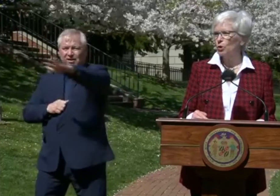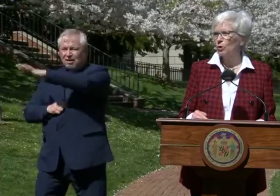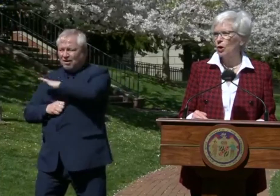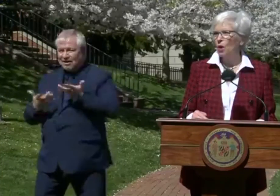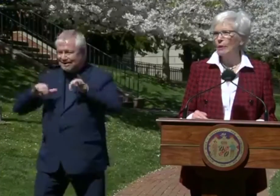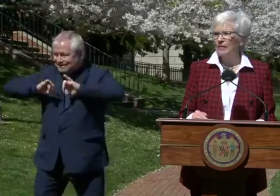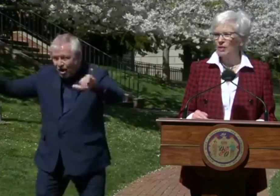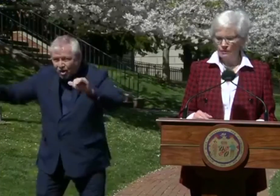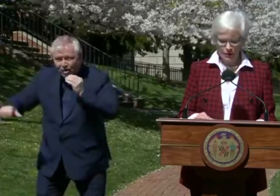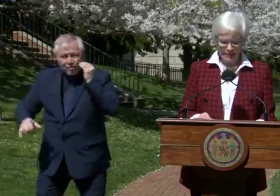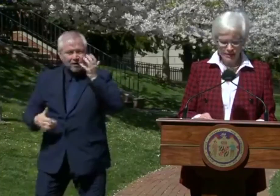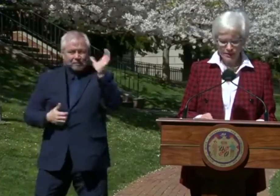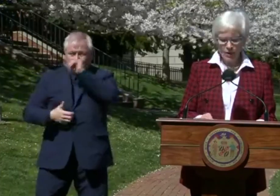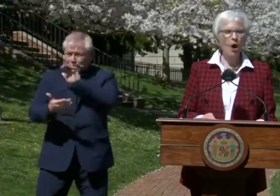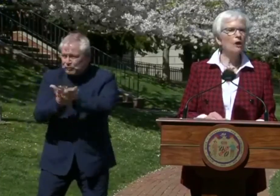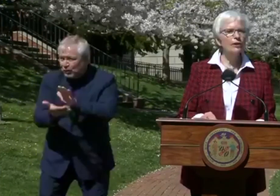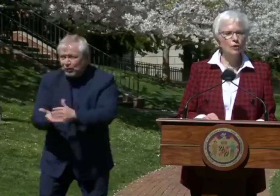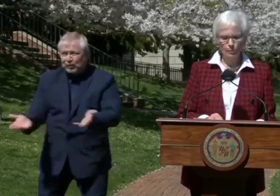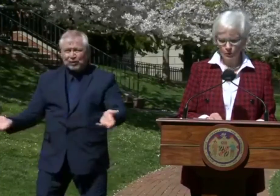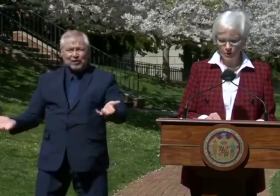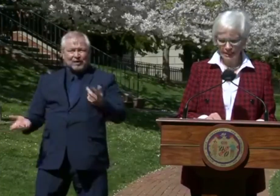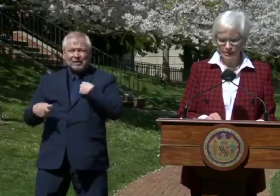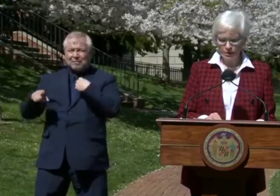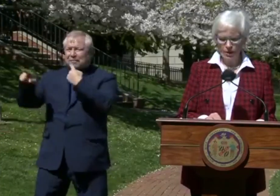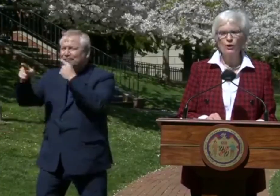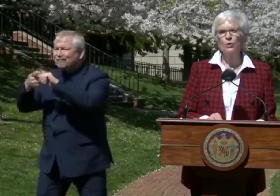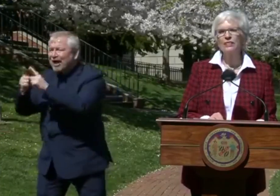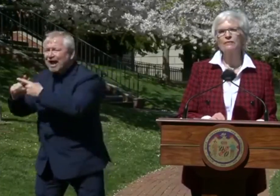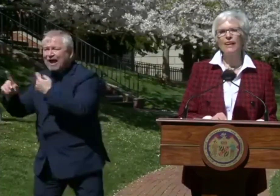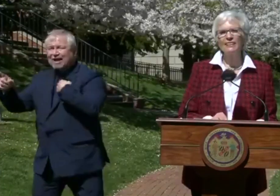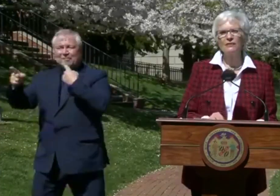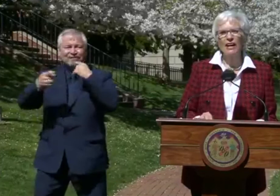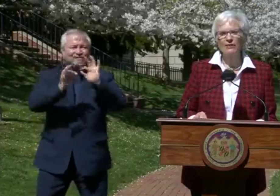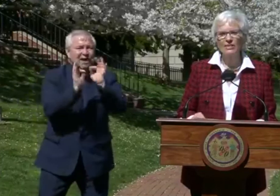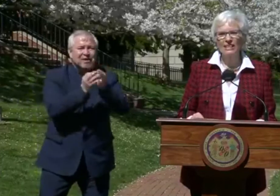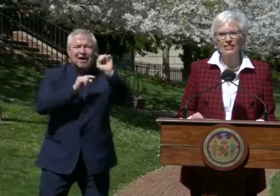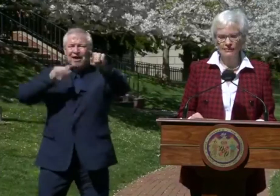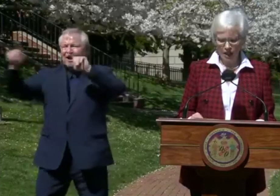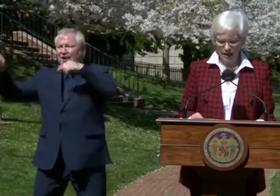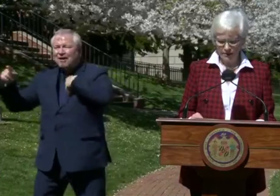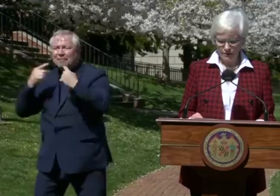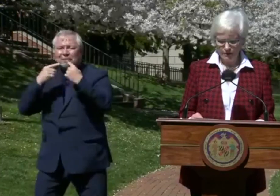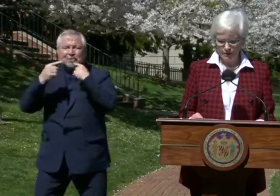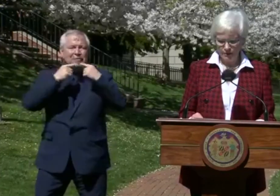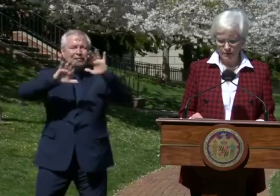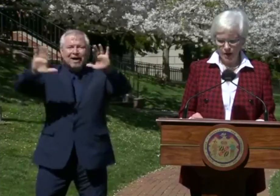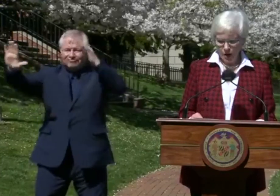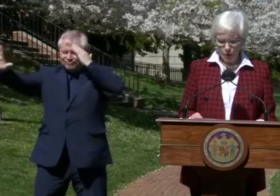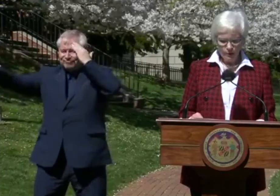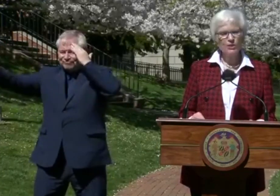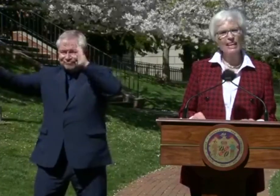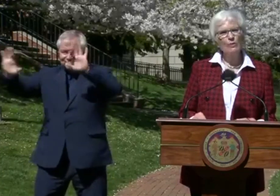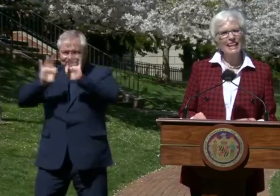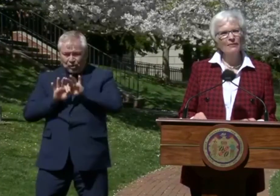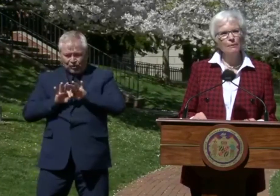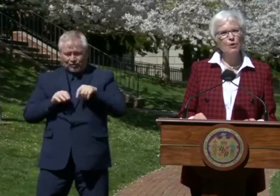school, we missed our friends, all of our normal routines, so we could fight this virus and save lives. We